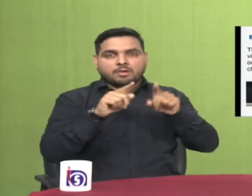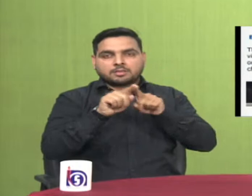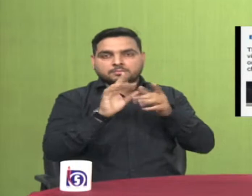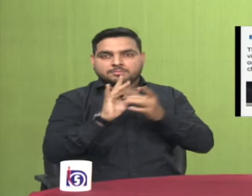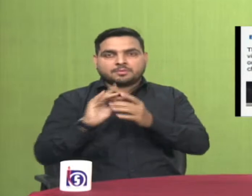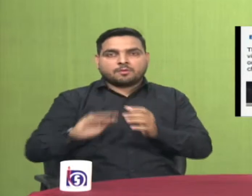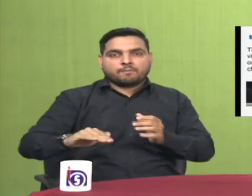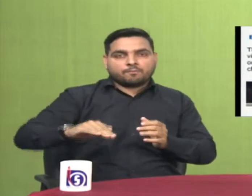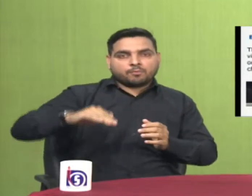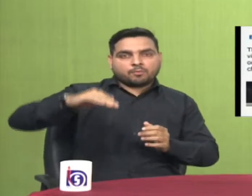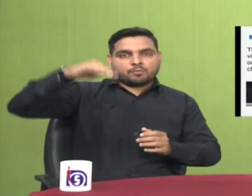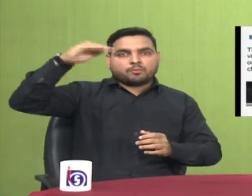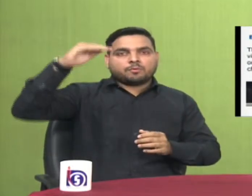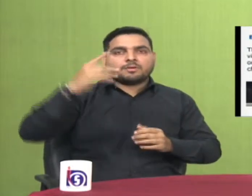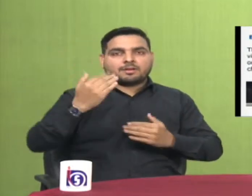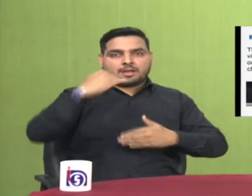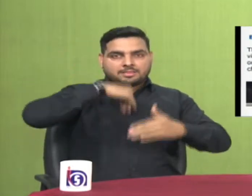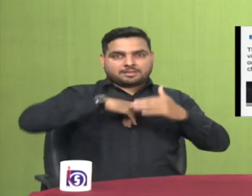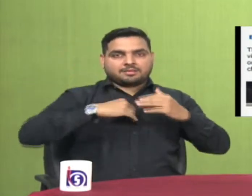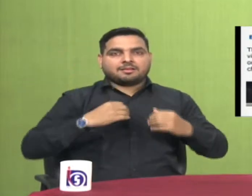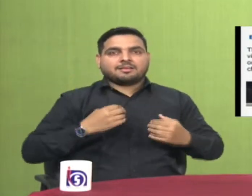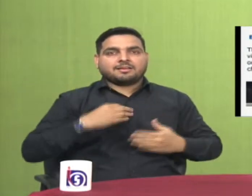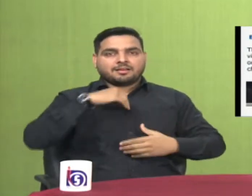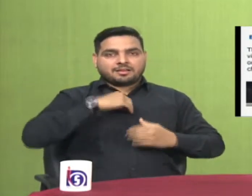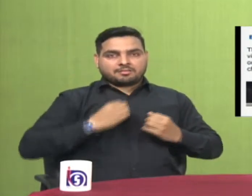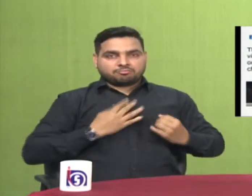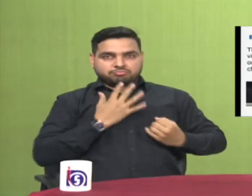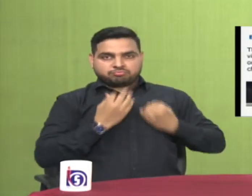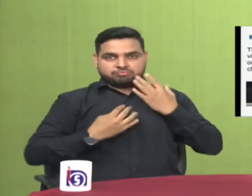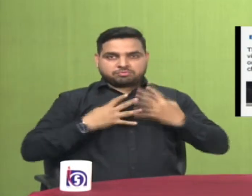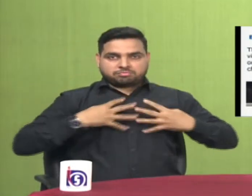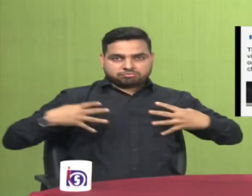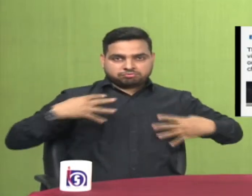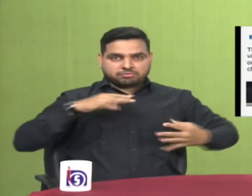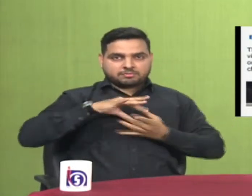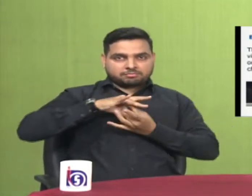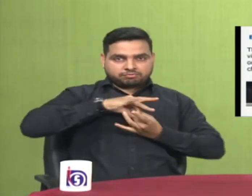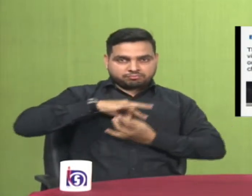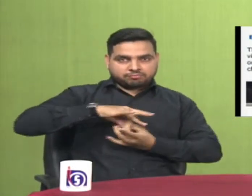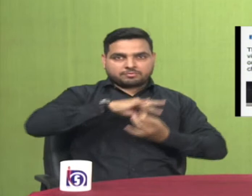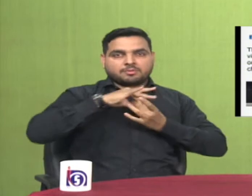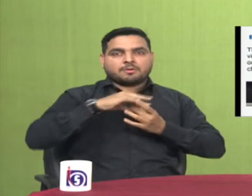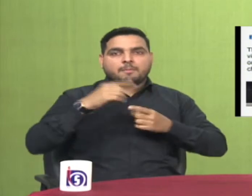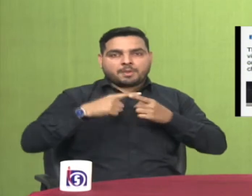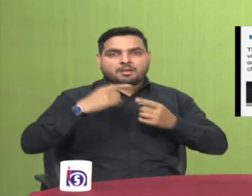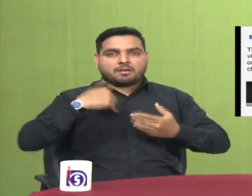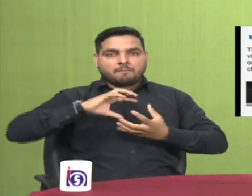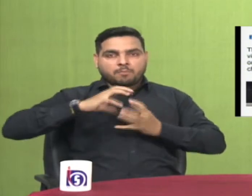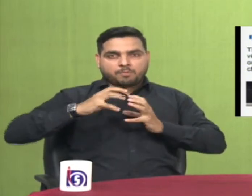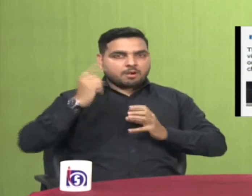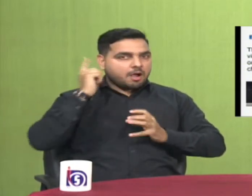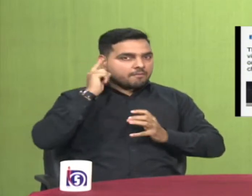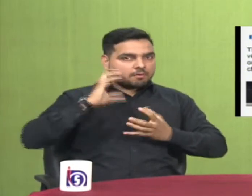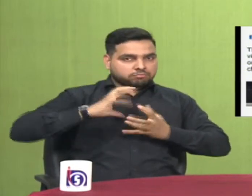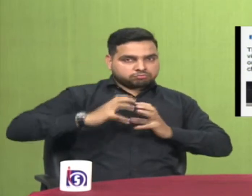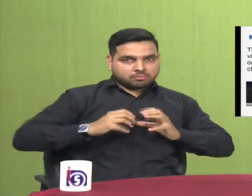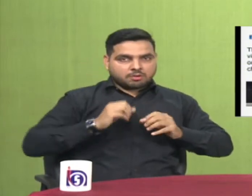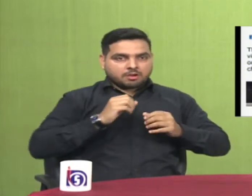are visible, for example, growth of our organs, development of our